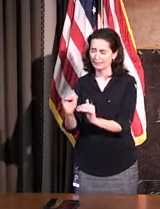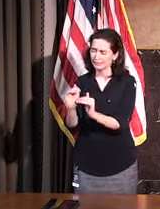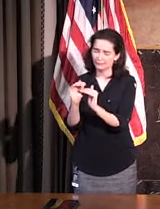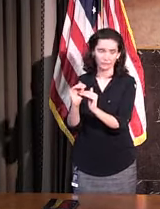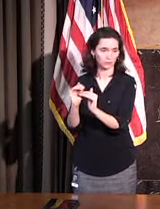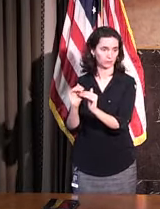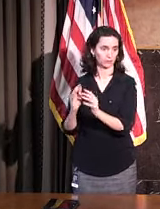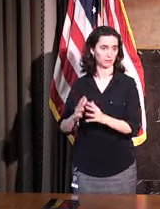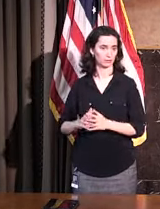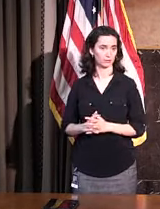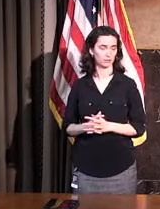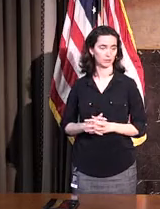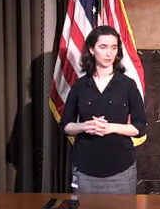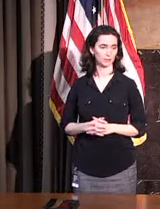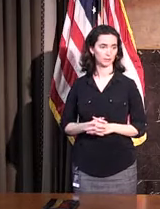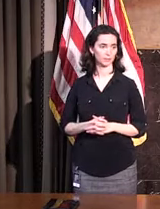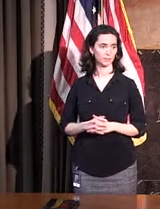will die.